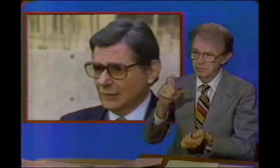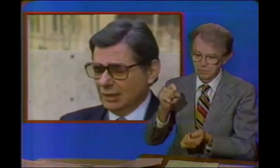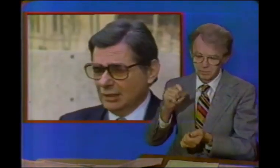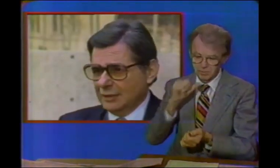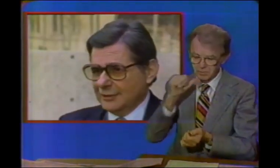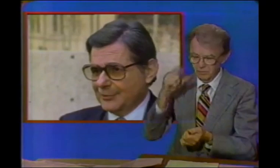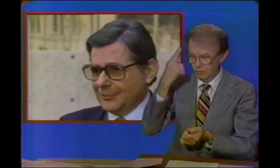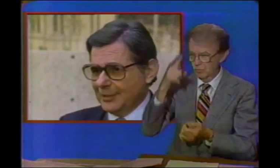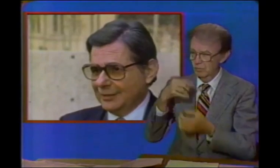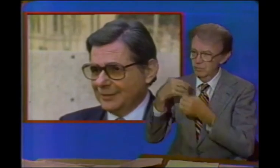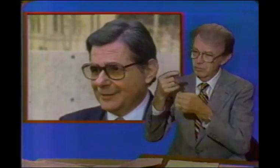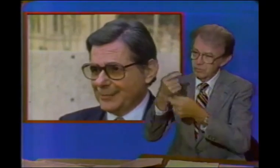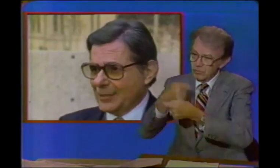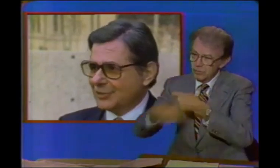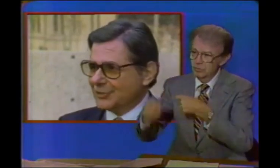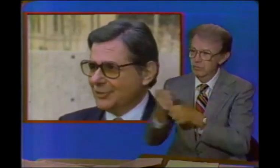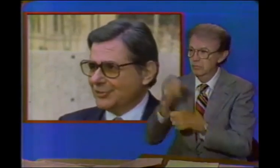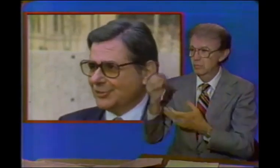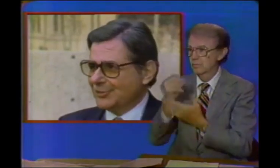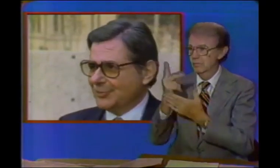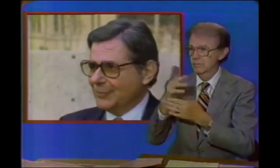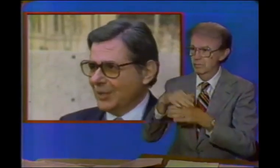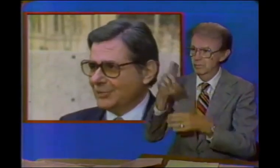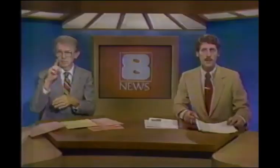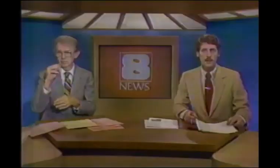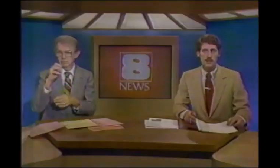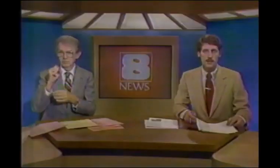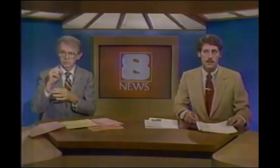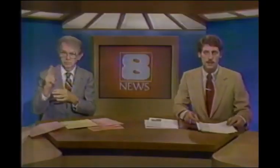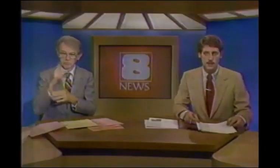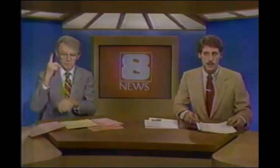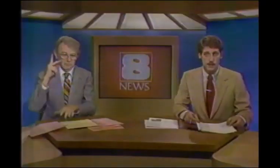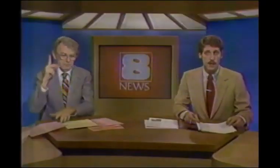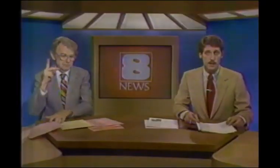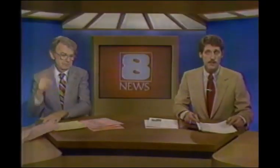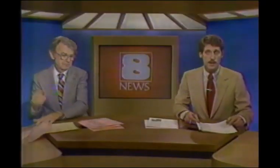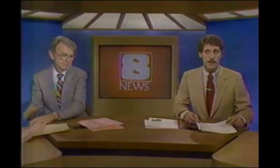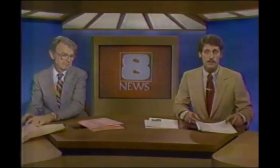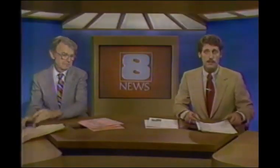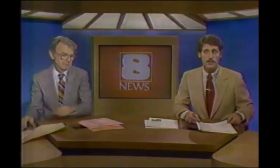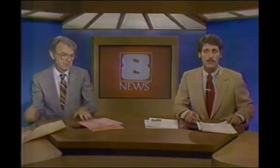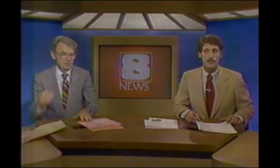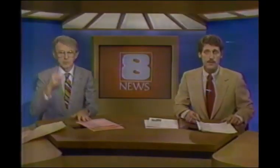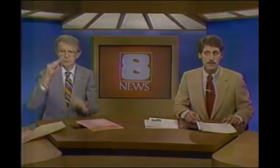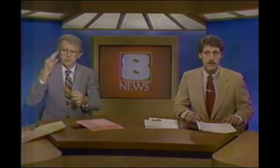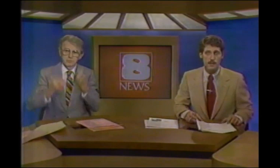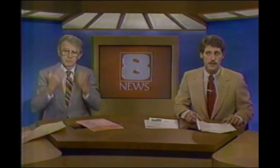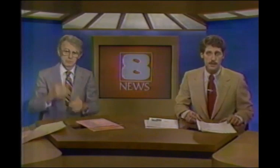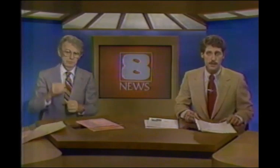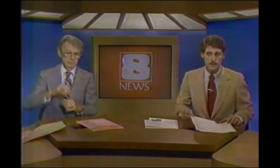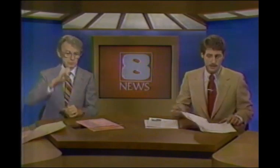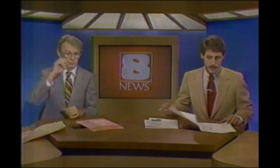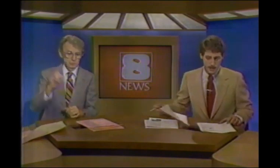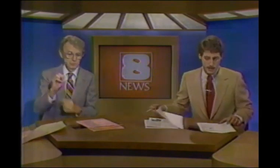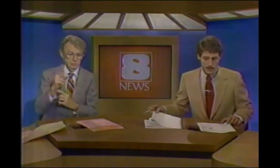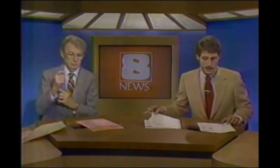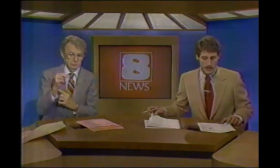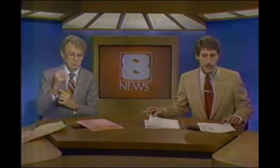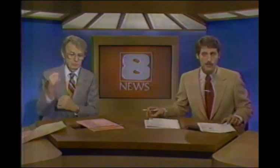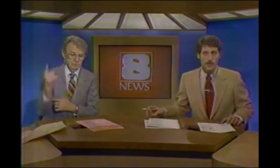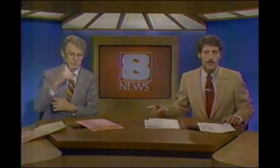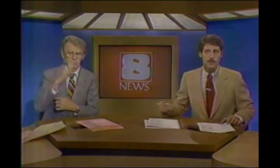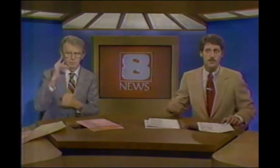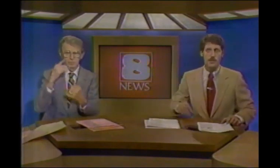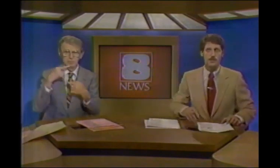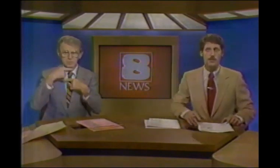money he gave FDA official Casey Pani was to help him with his wife's medical expenses, not a payoff to win approval of DMSO. A circuit